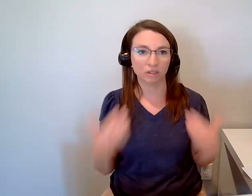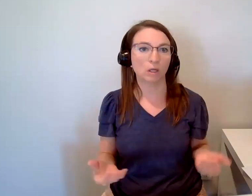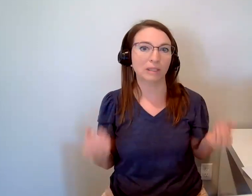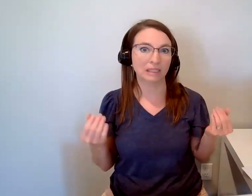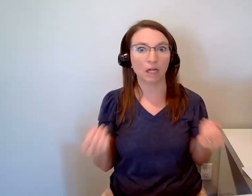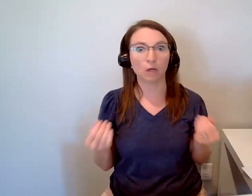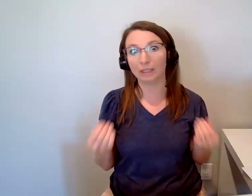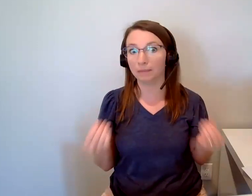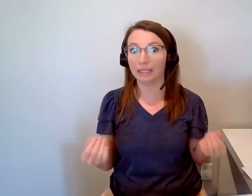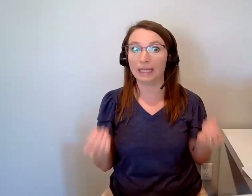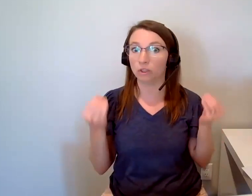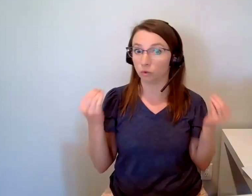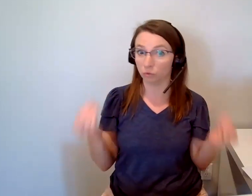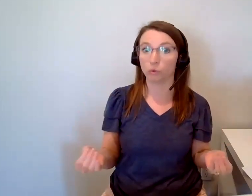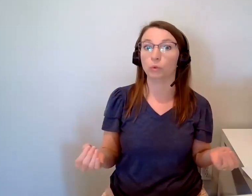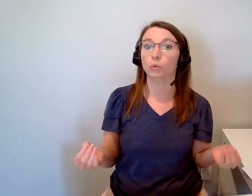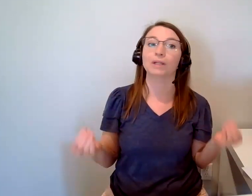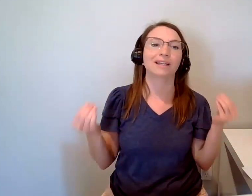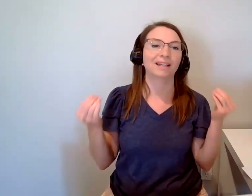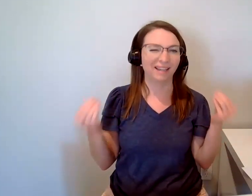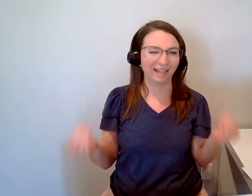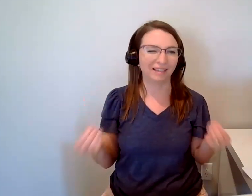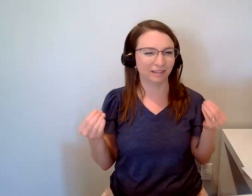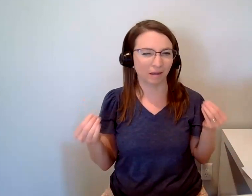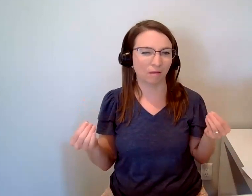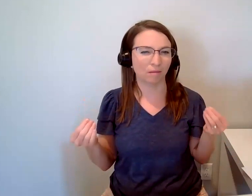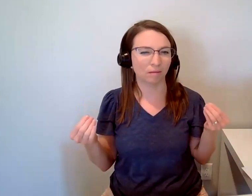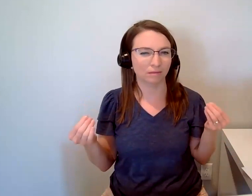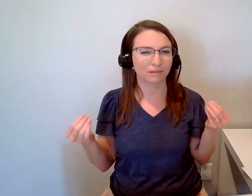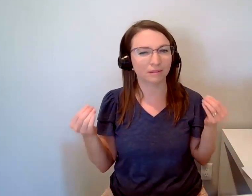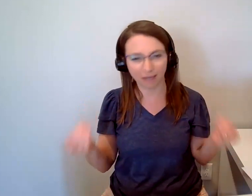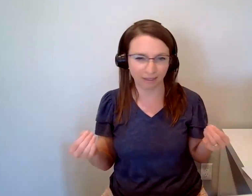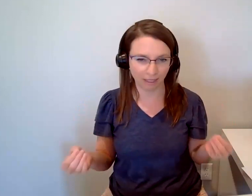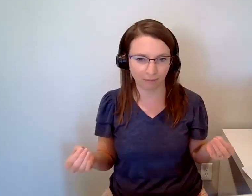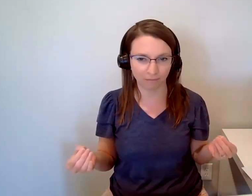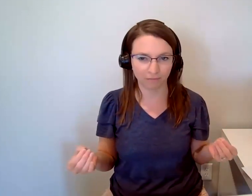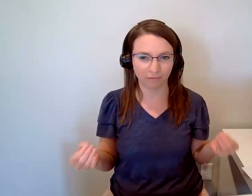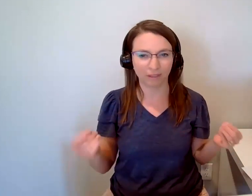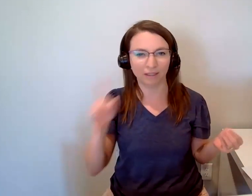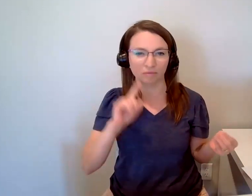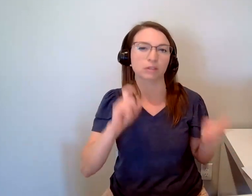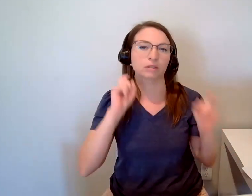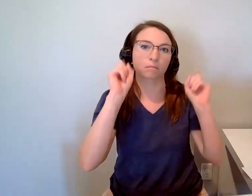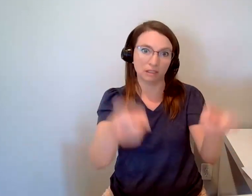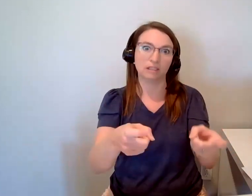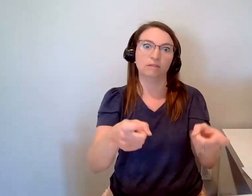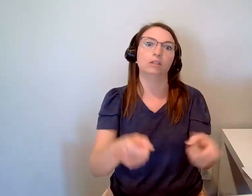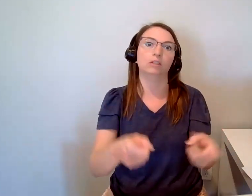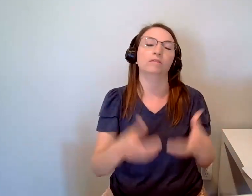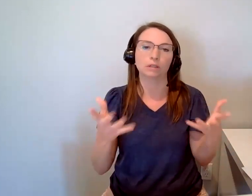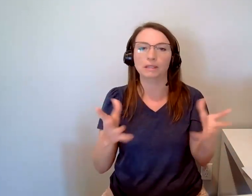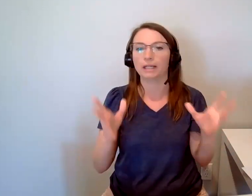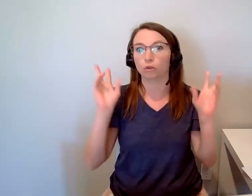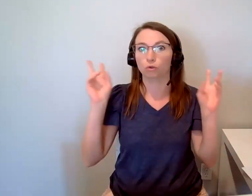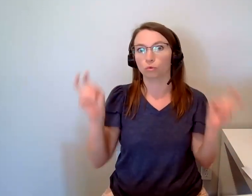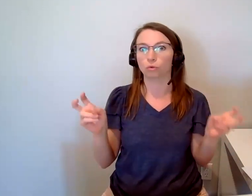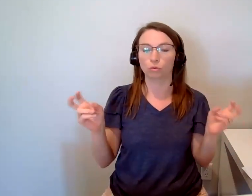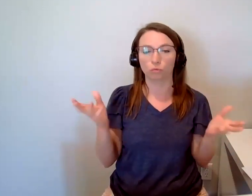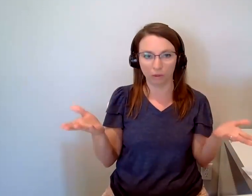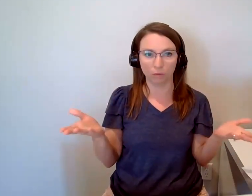but just know it's not going to be a true ASL sign name. Like a deaf person must give it to you for it to be like a true